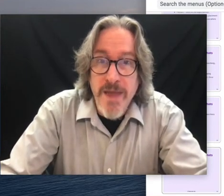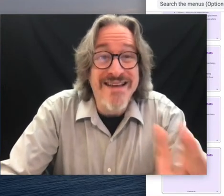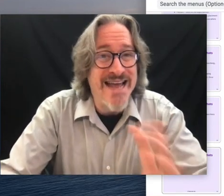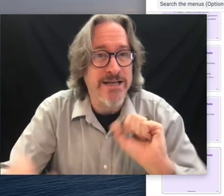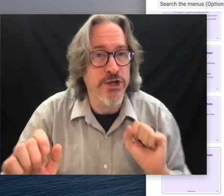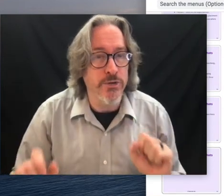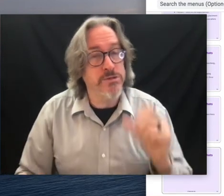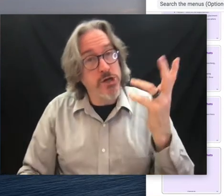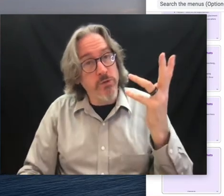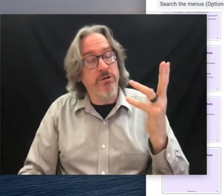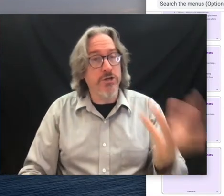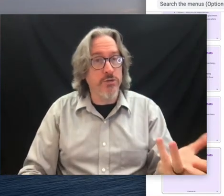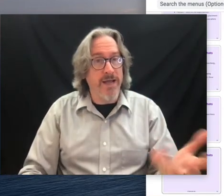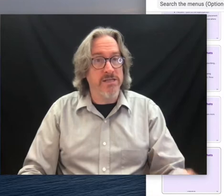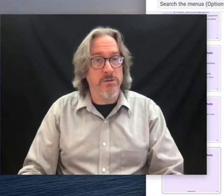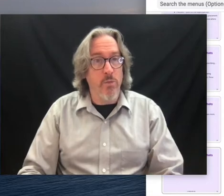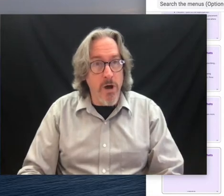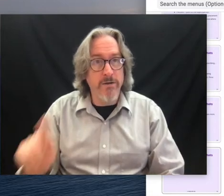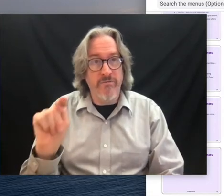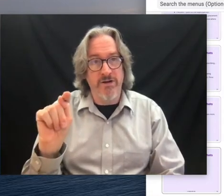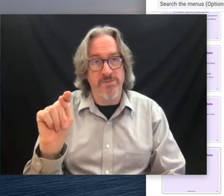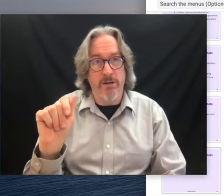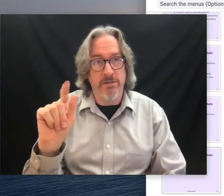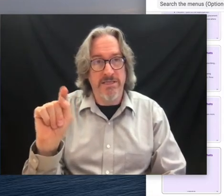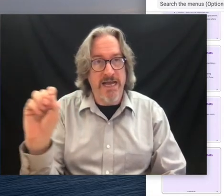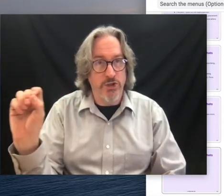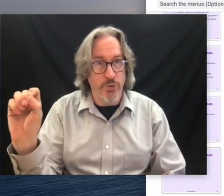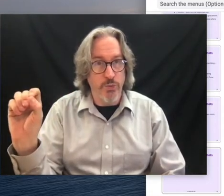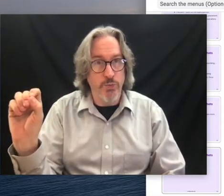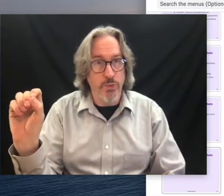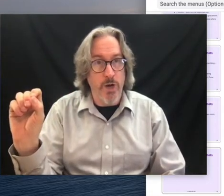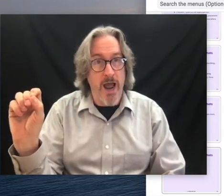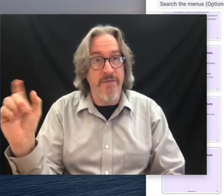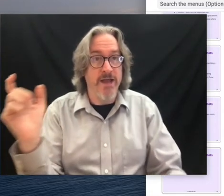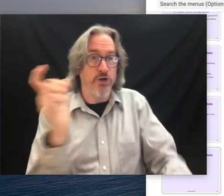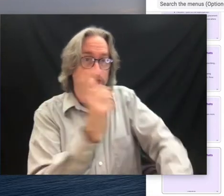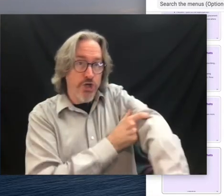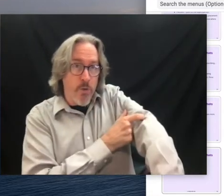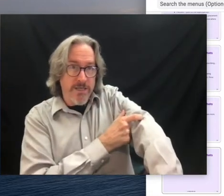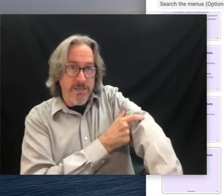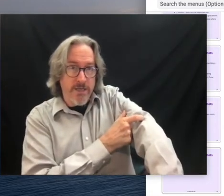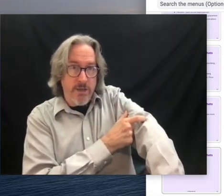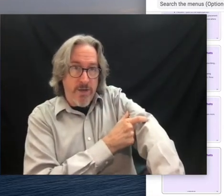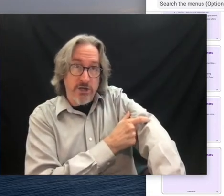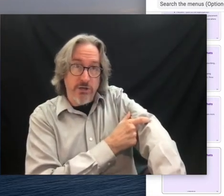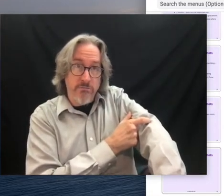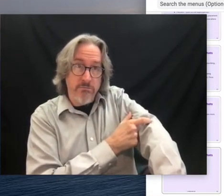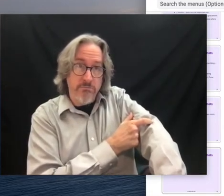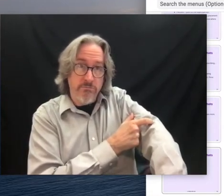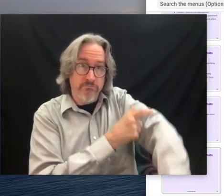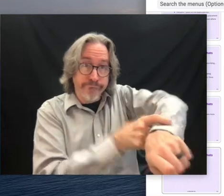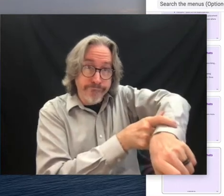Ba-ba-bum. Tattoo. So there are two ways. One, fingerspell, tattoo, and then show it in a